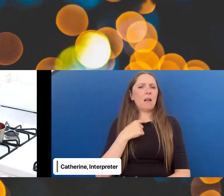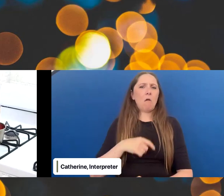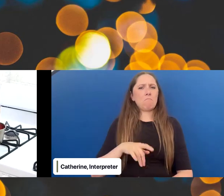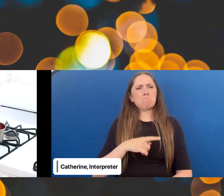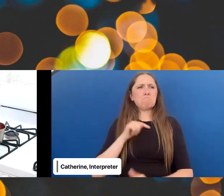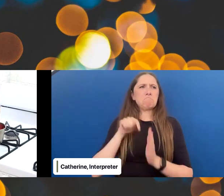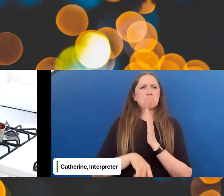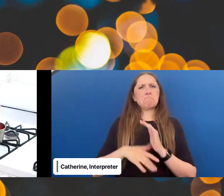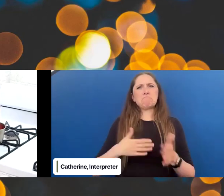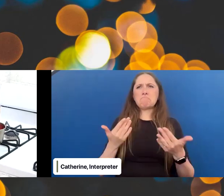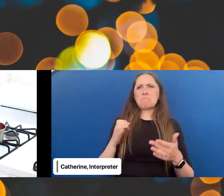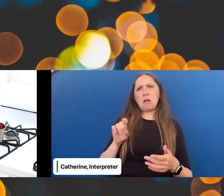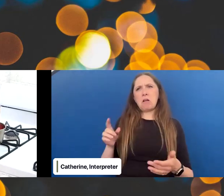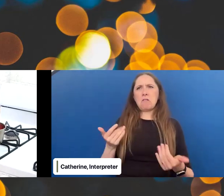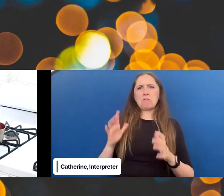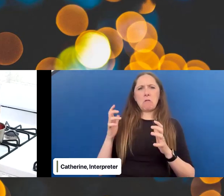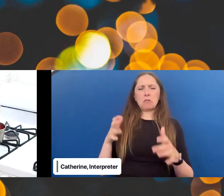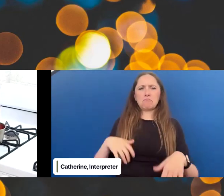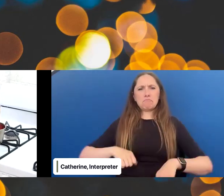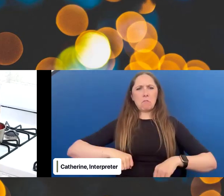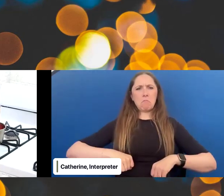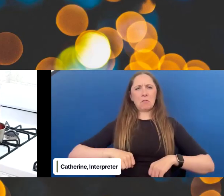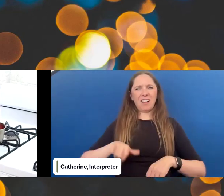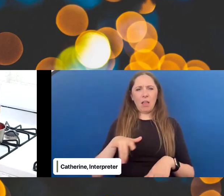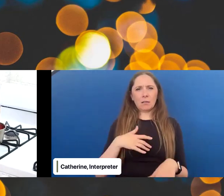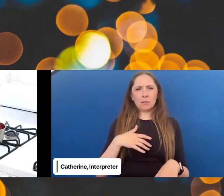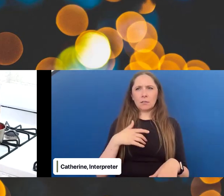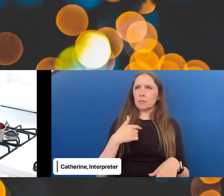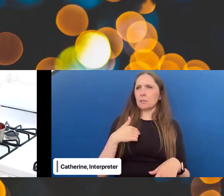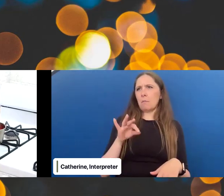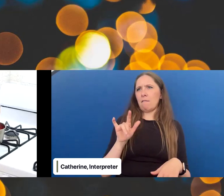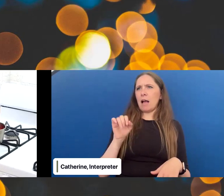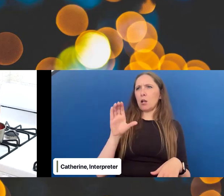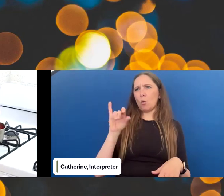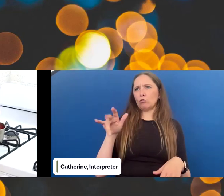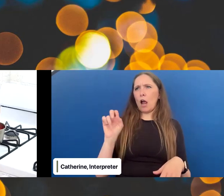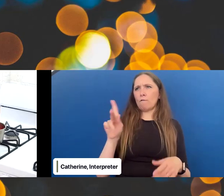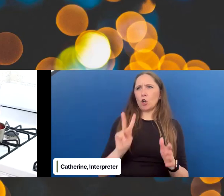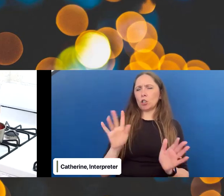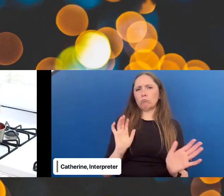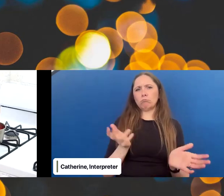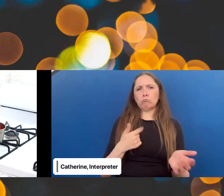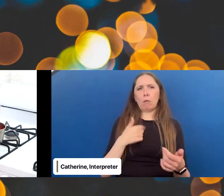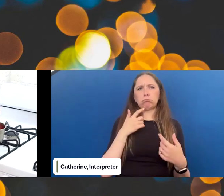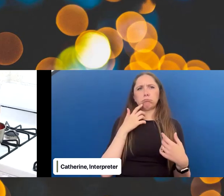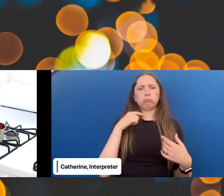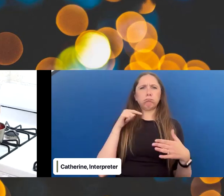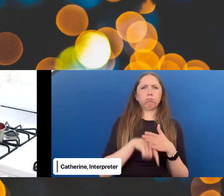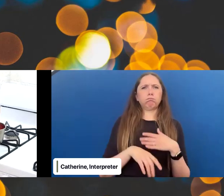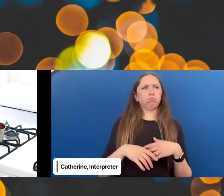Hey, come on, Ed, let's go through some coconuts. That's my Calico Jack impression. Vegas, I see